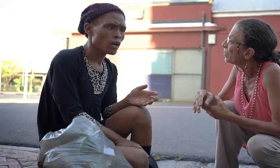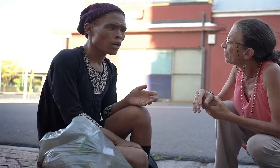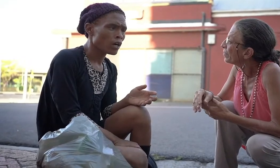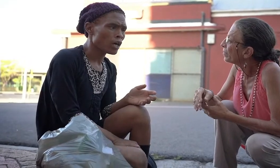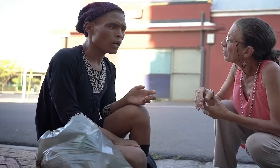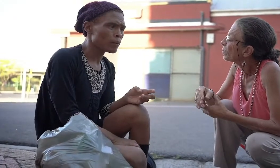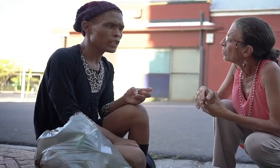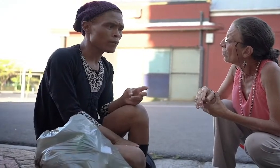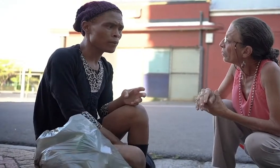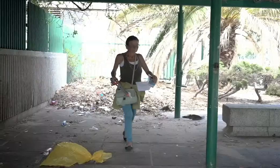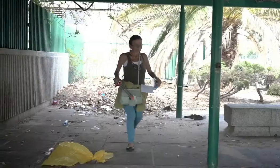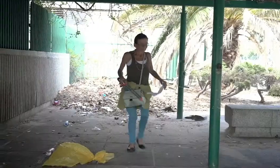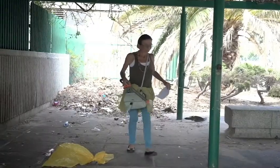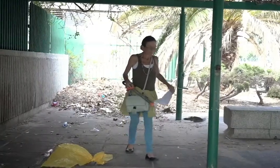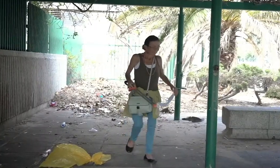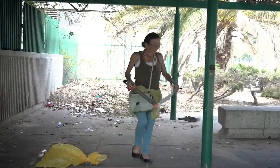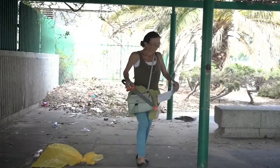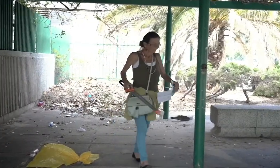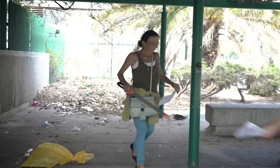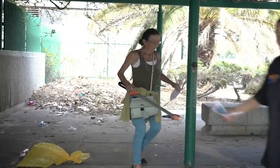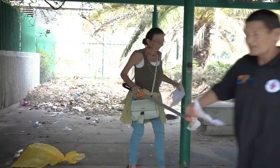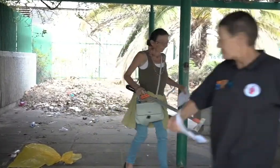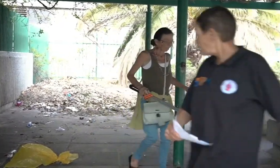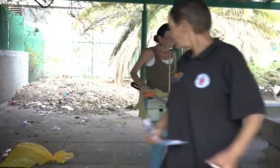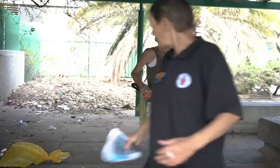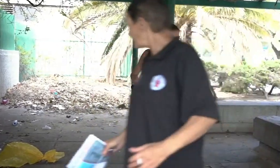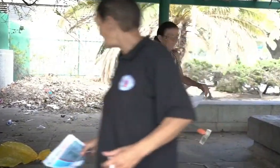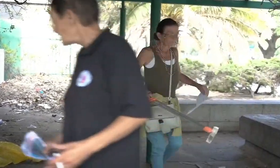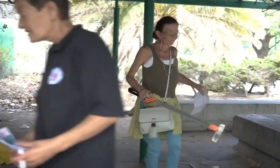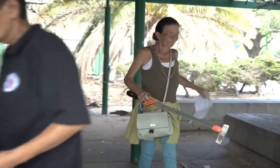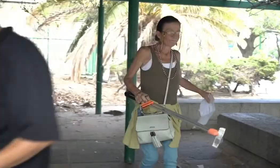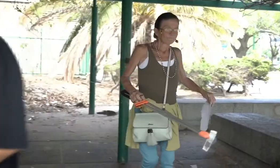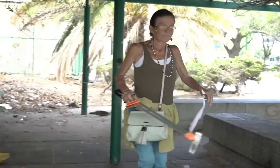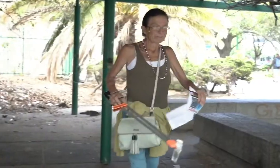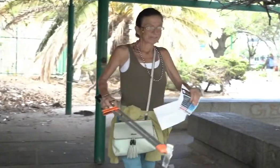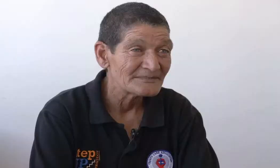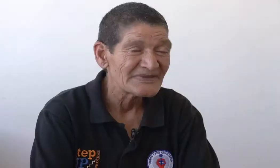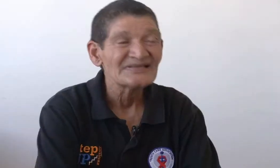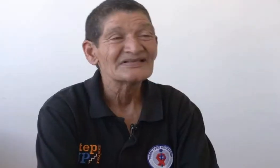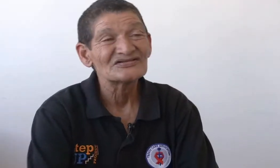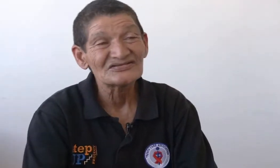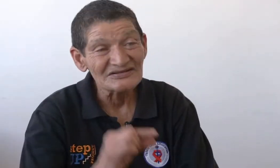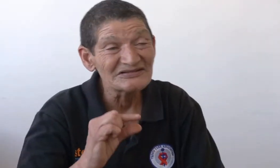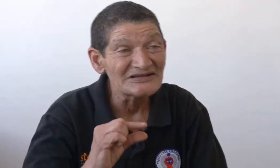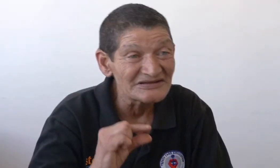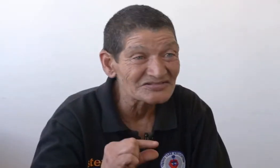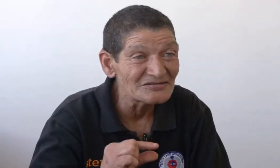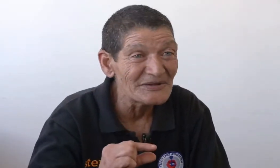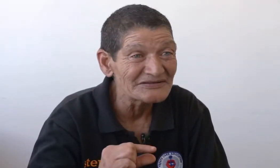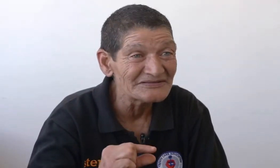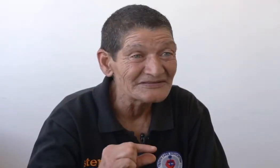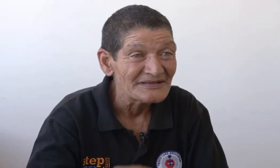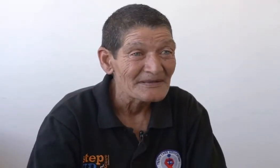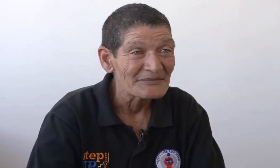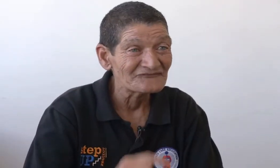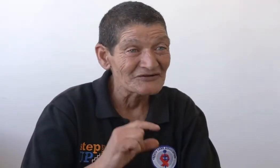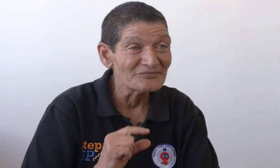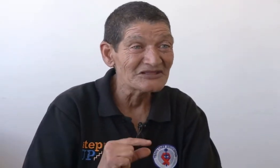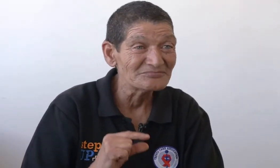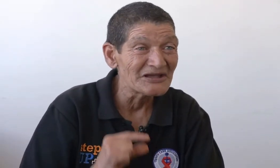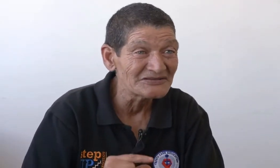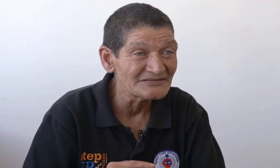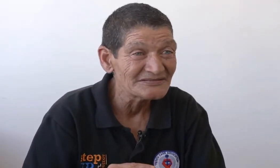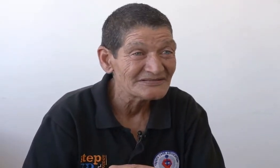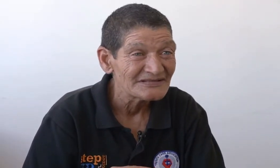And what makes me proud of Jenny is she's in the cleanup. She's earning a little money, but from